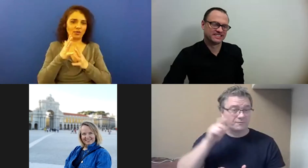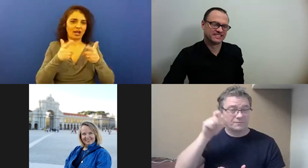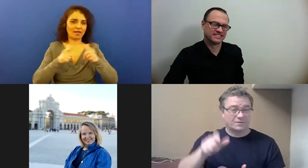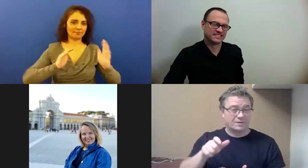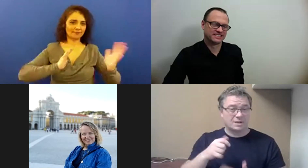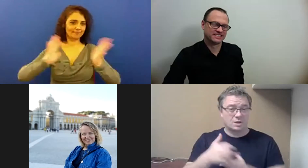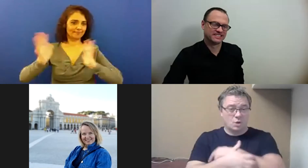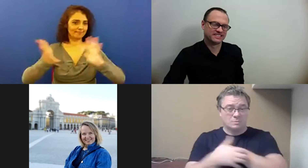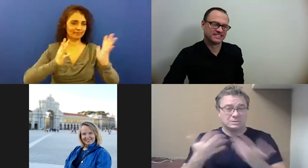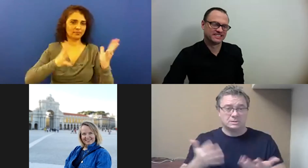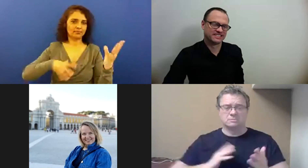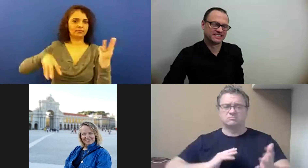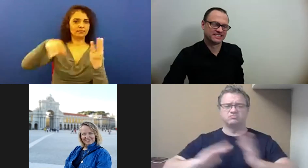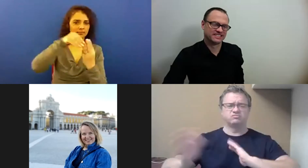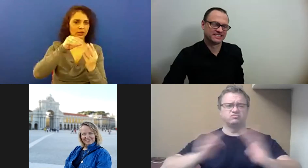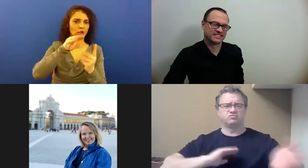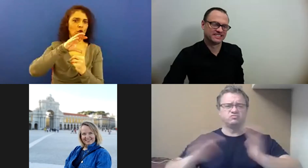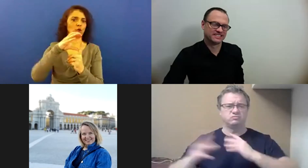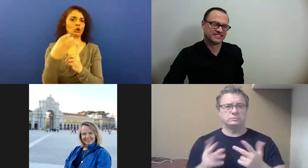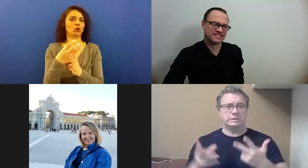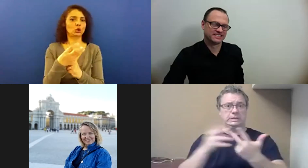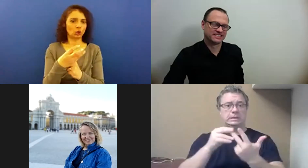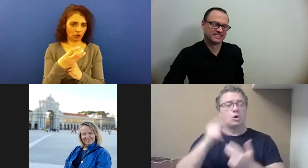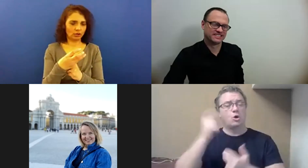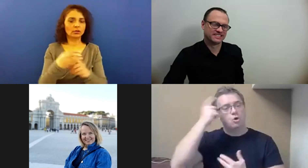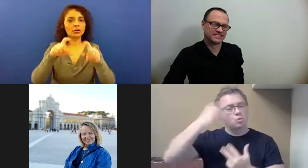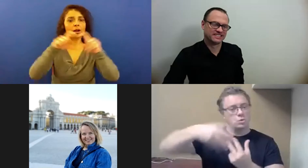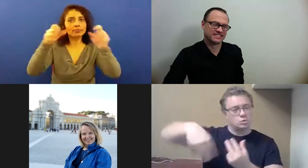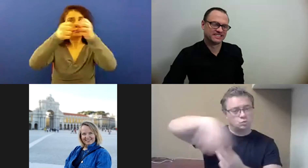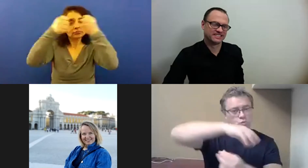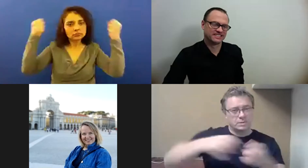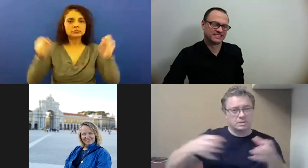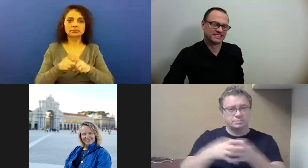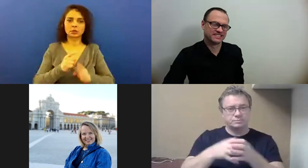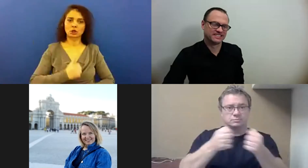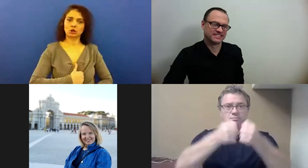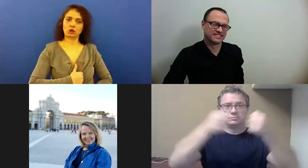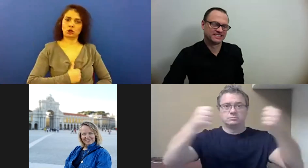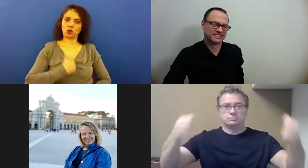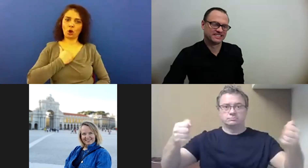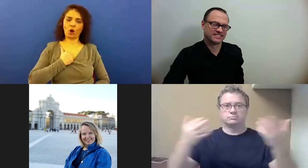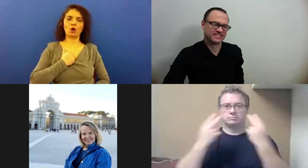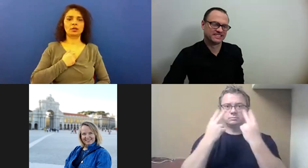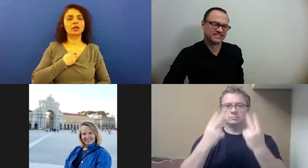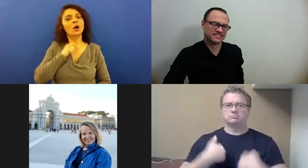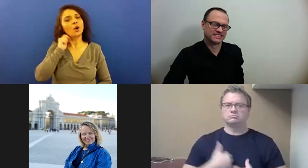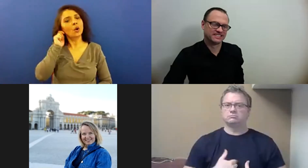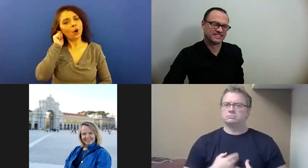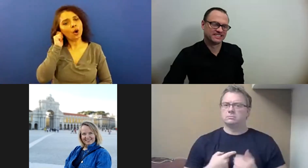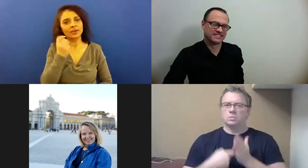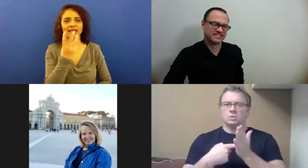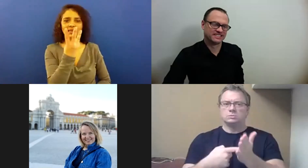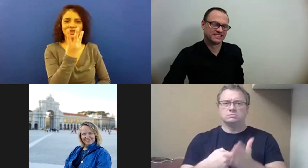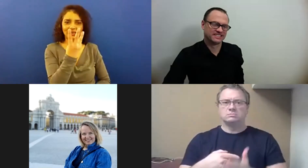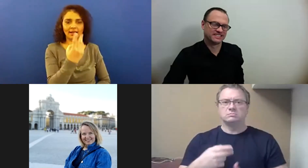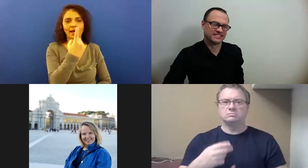And the third woman was a deaf Roma woman, myself, telling about Roma culture, deaf